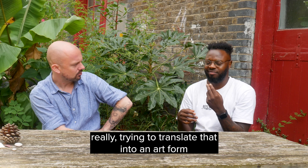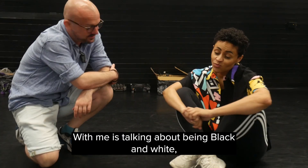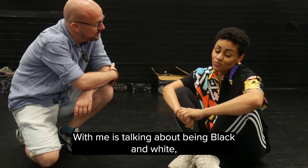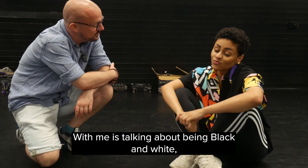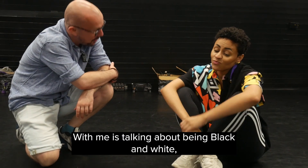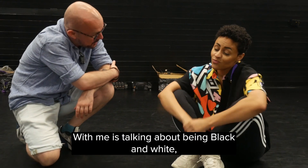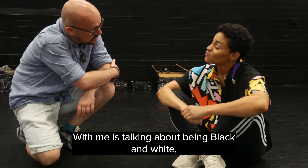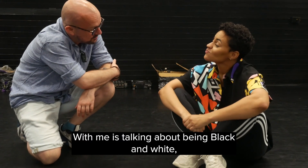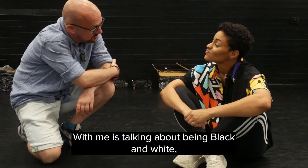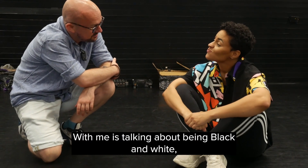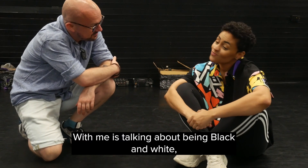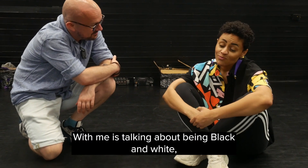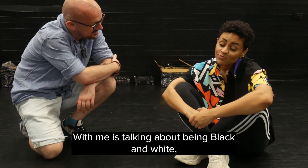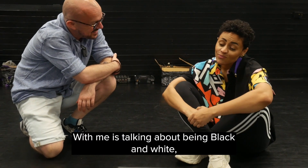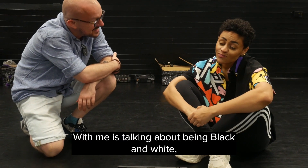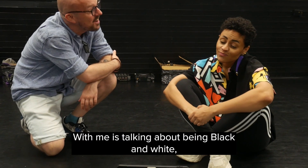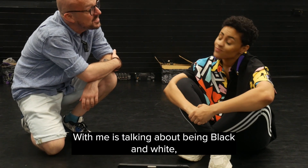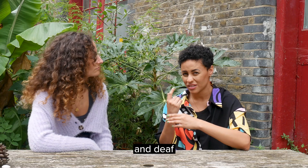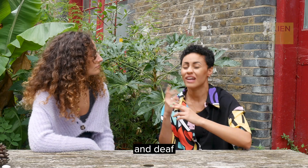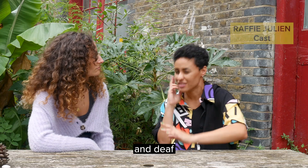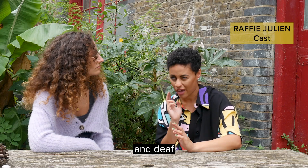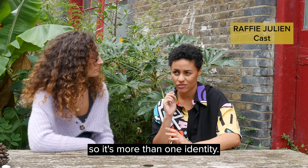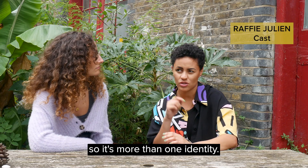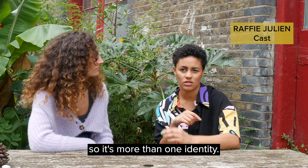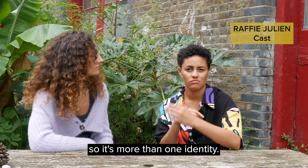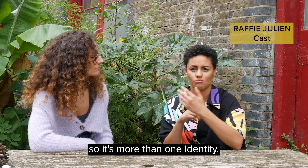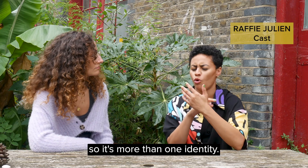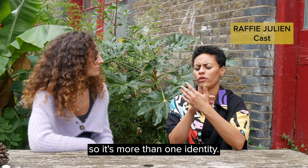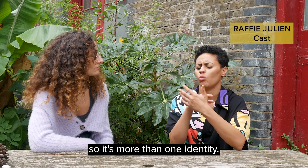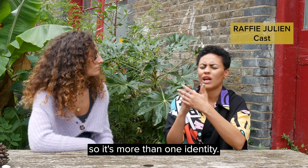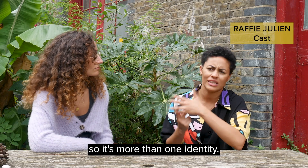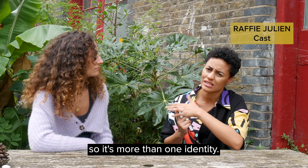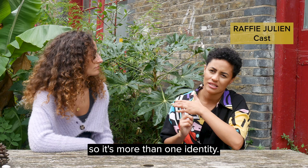With me it's talking about being black and white and deaf, so it's more than one identity.